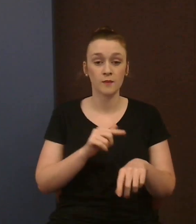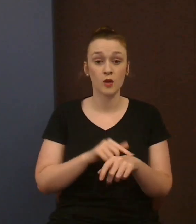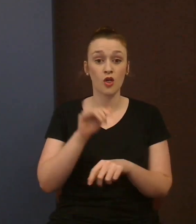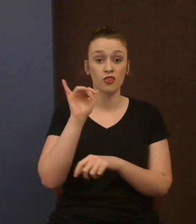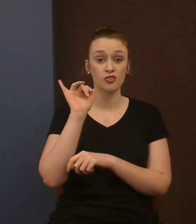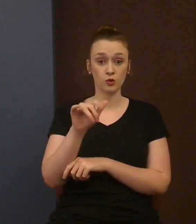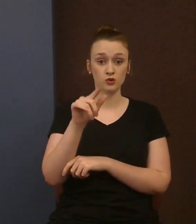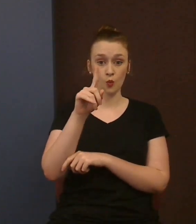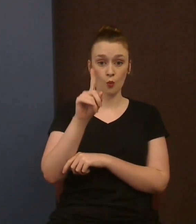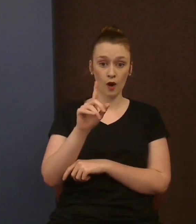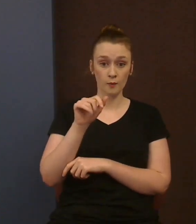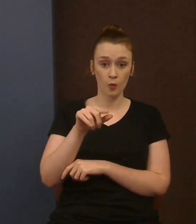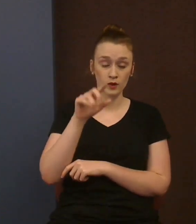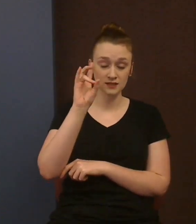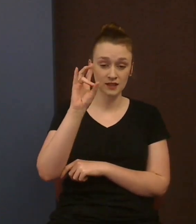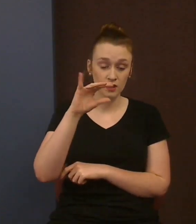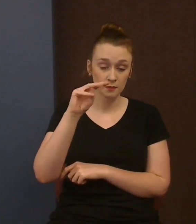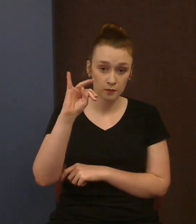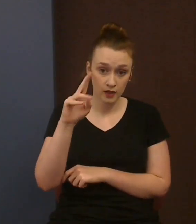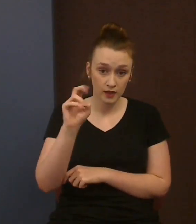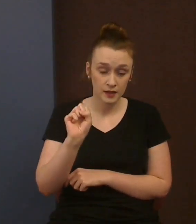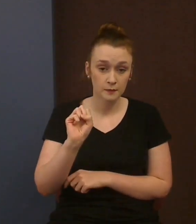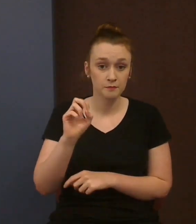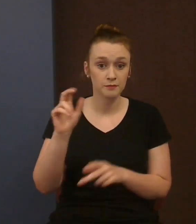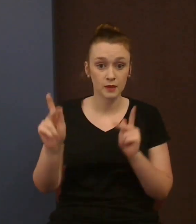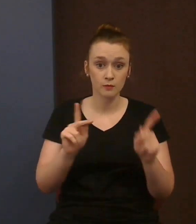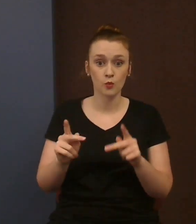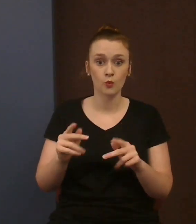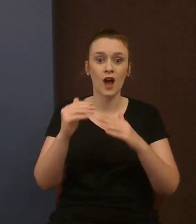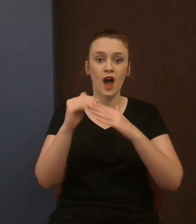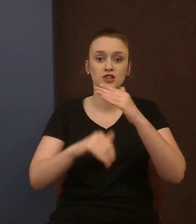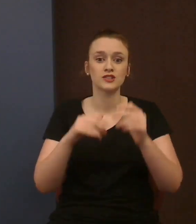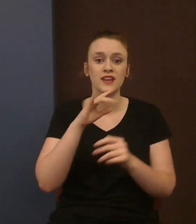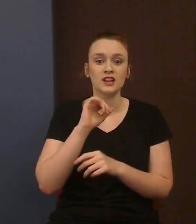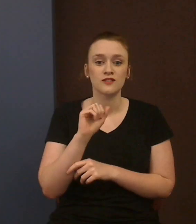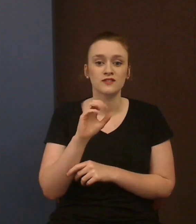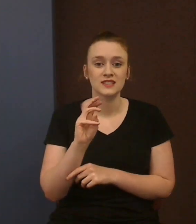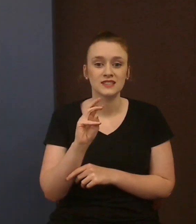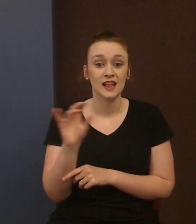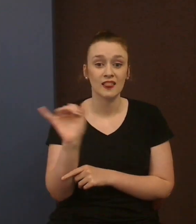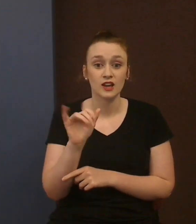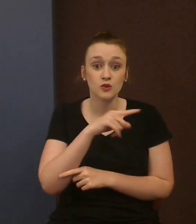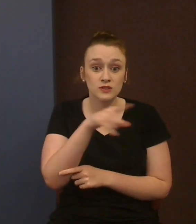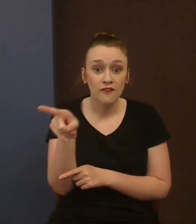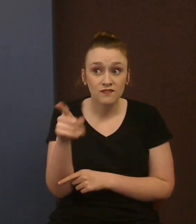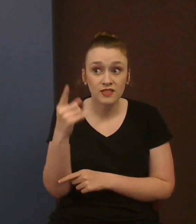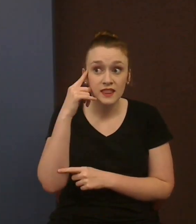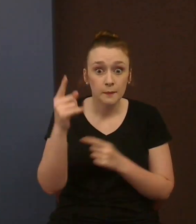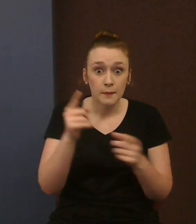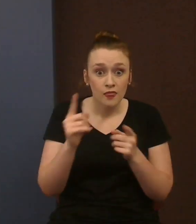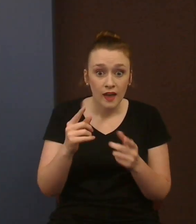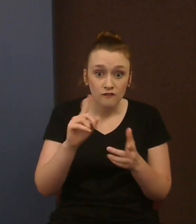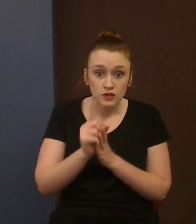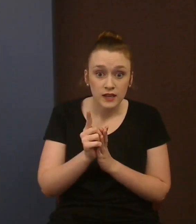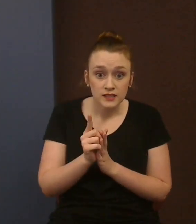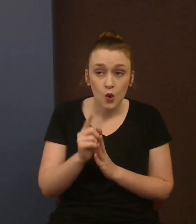under the age of 16 years old, like yourselves. Think about that for a second. 1.7 million people